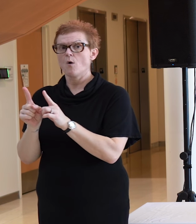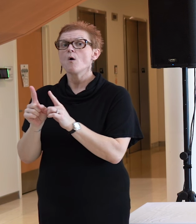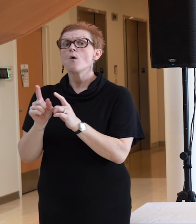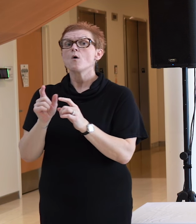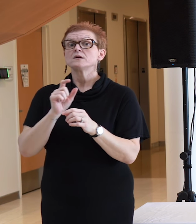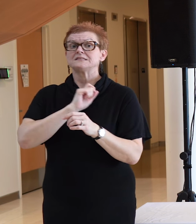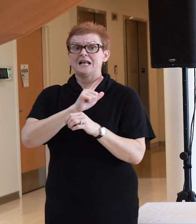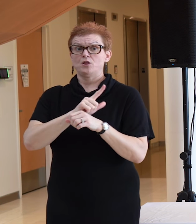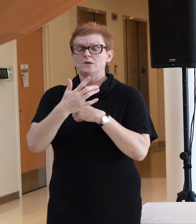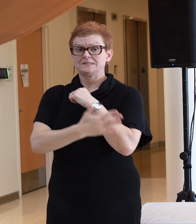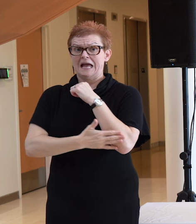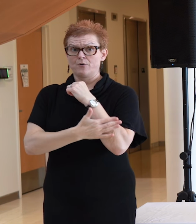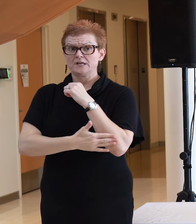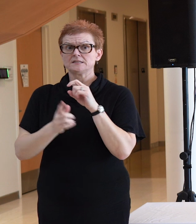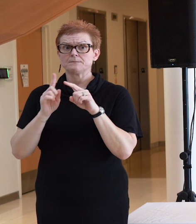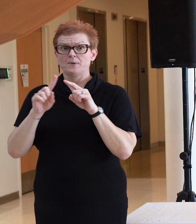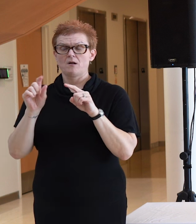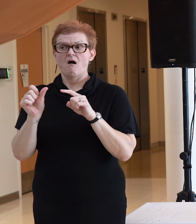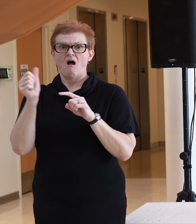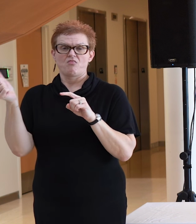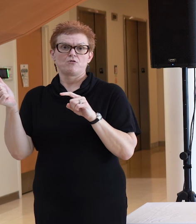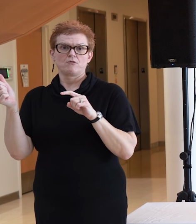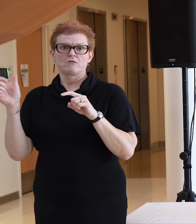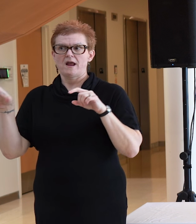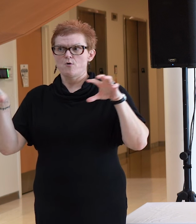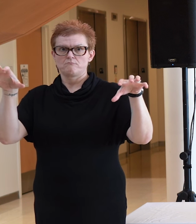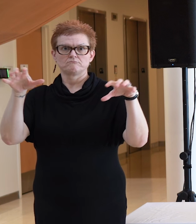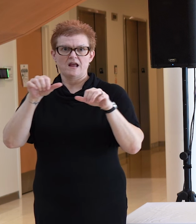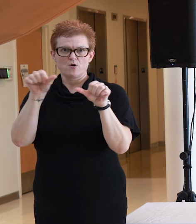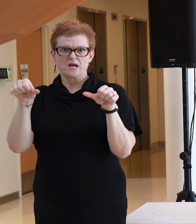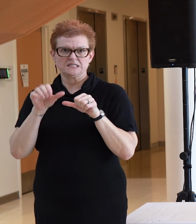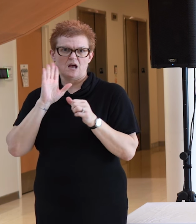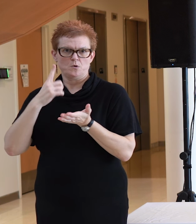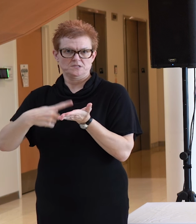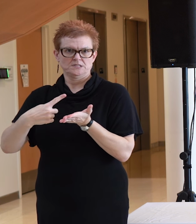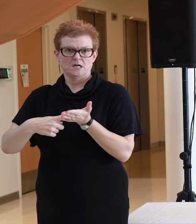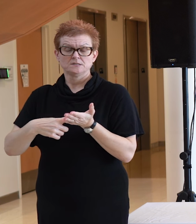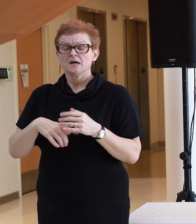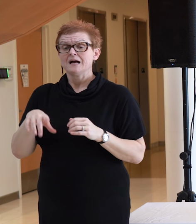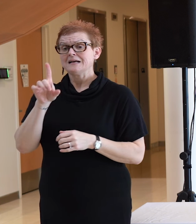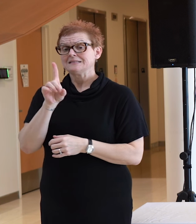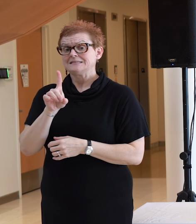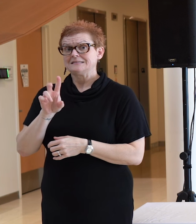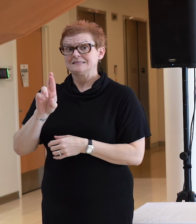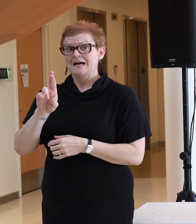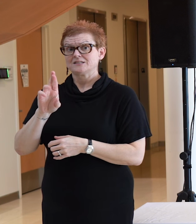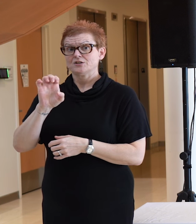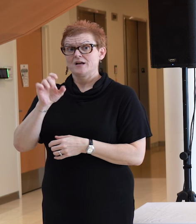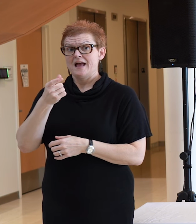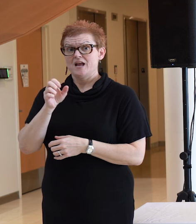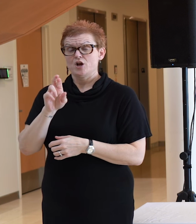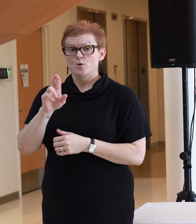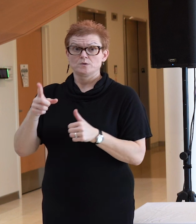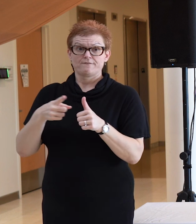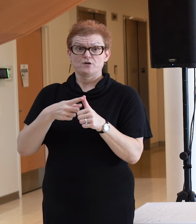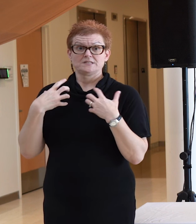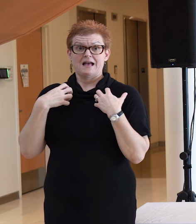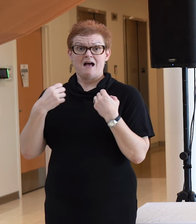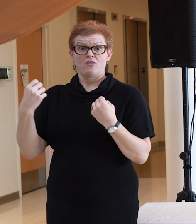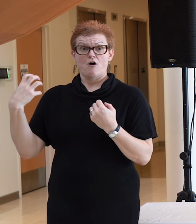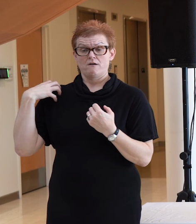St. Louis County, but multiple jurisdictions. I'll talk about those as well. Dr. Eggers became the first health officer in St. Louis County,